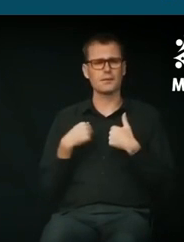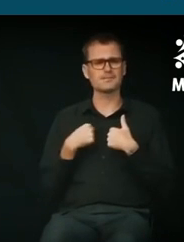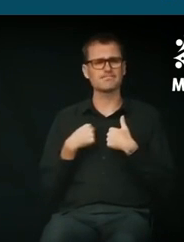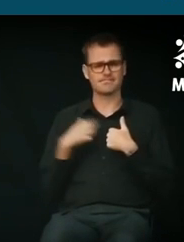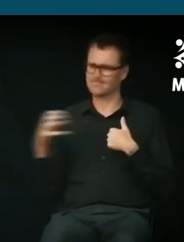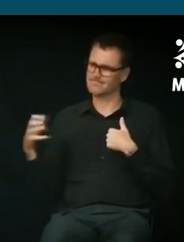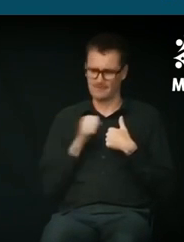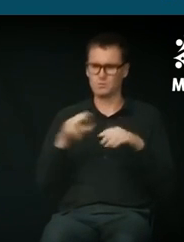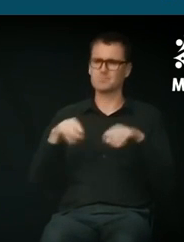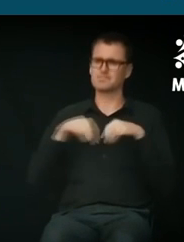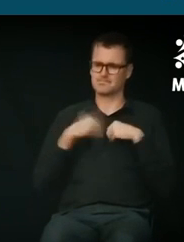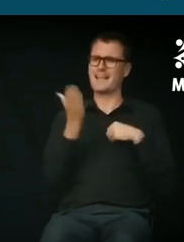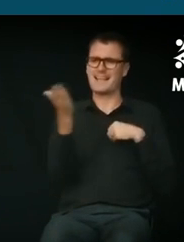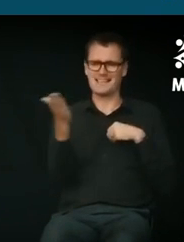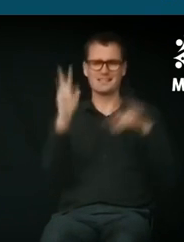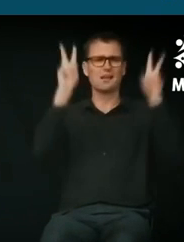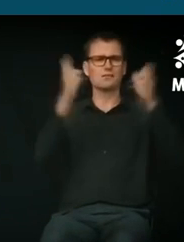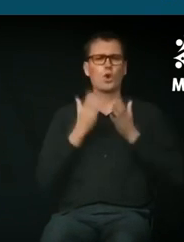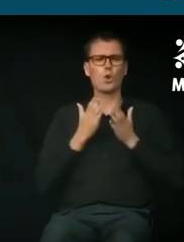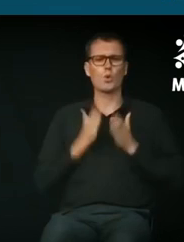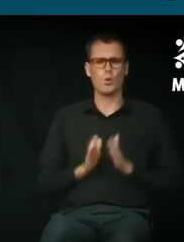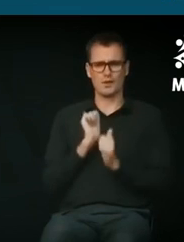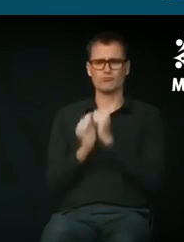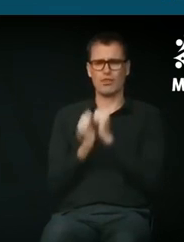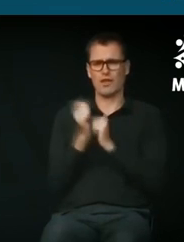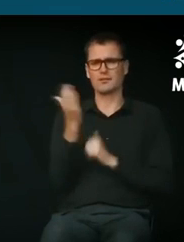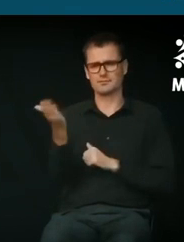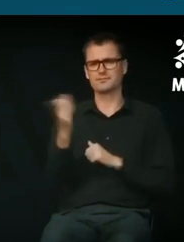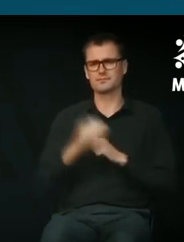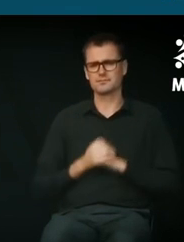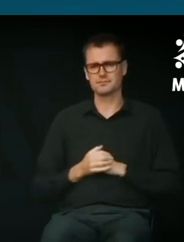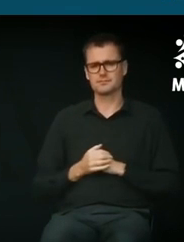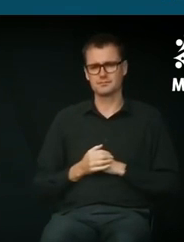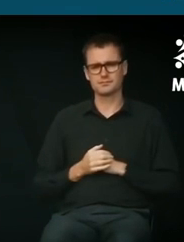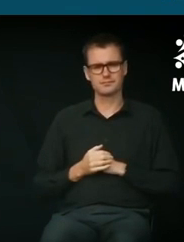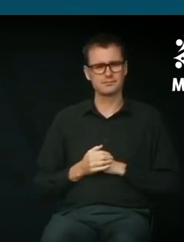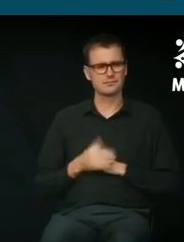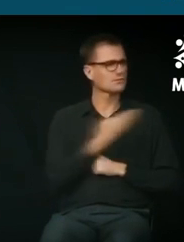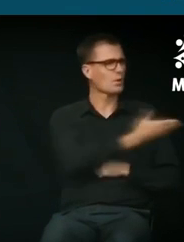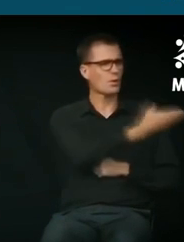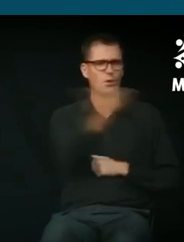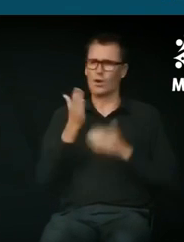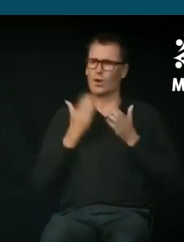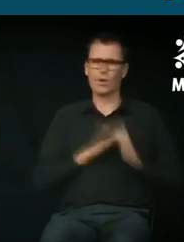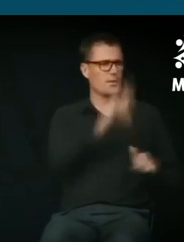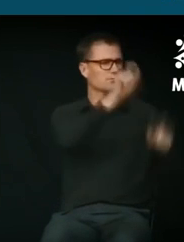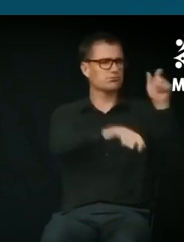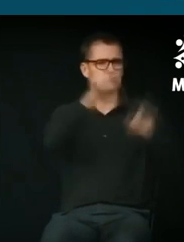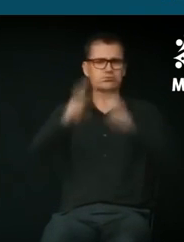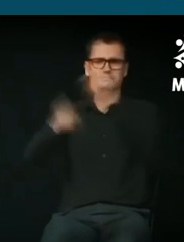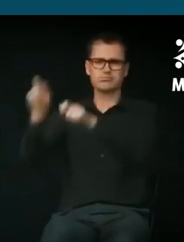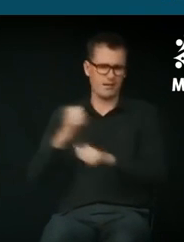the fact that he is my human brother. Each human being is my brother, is my